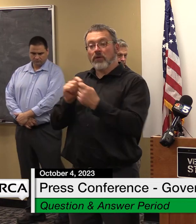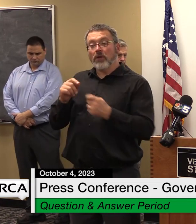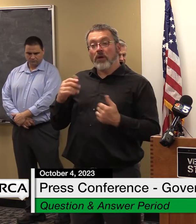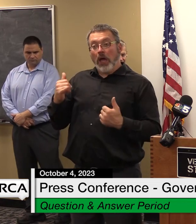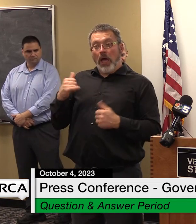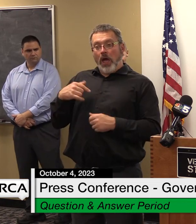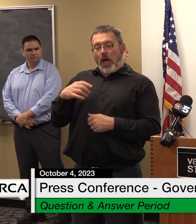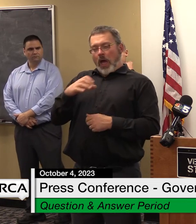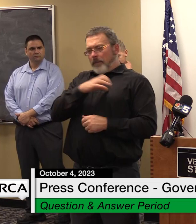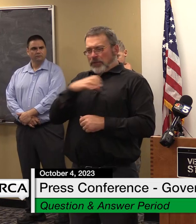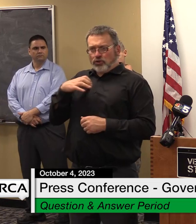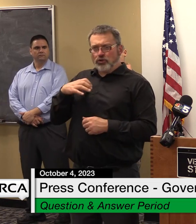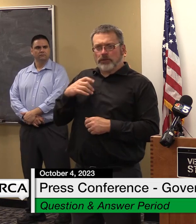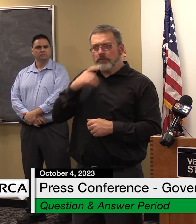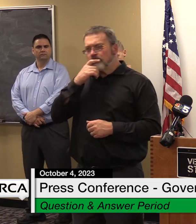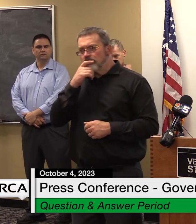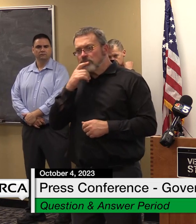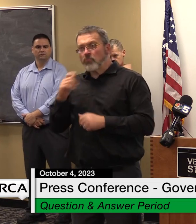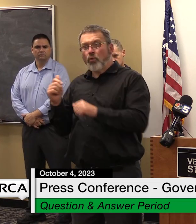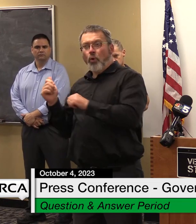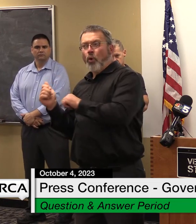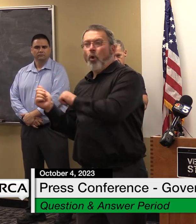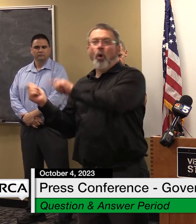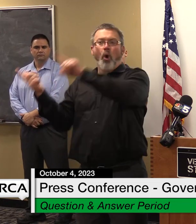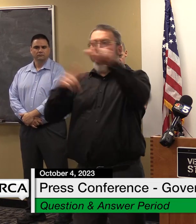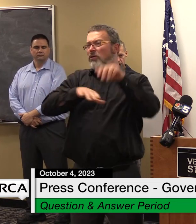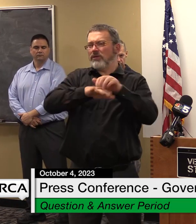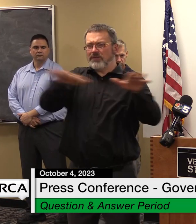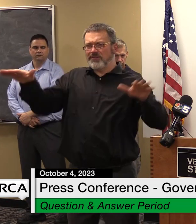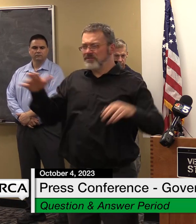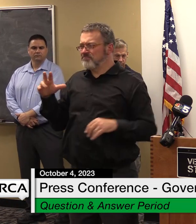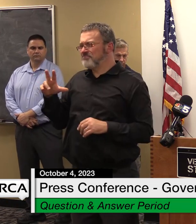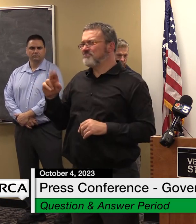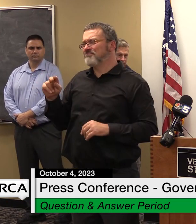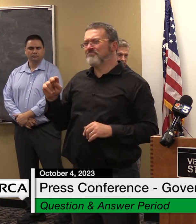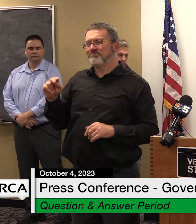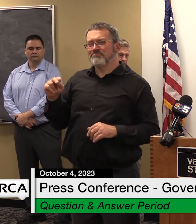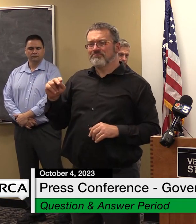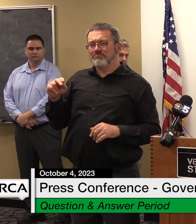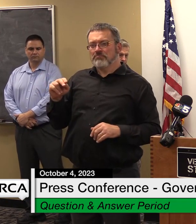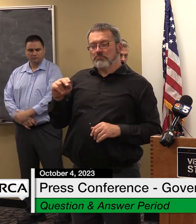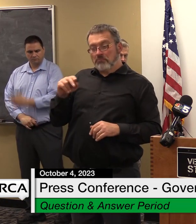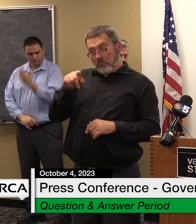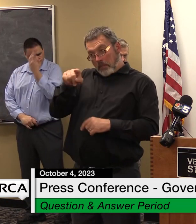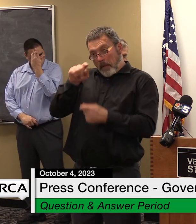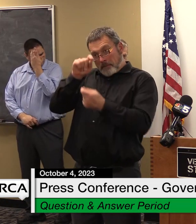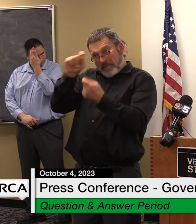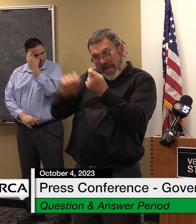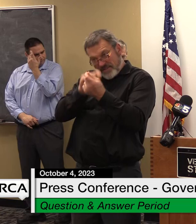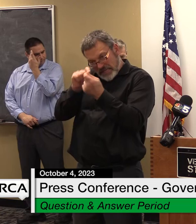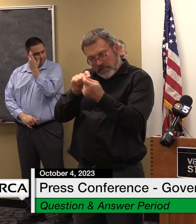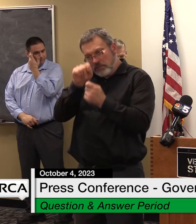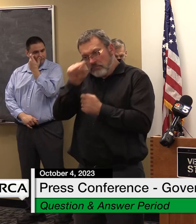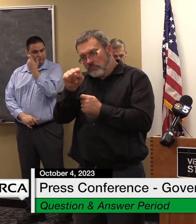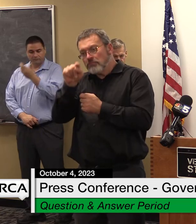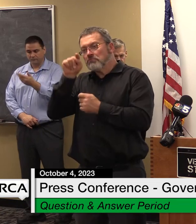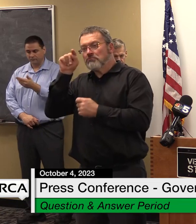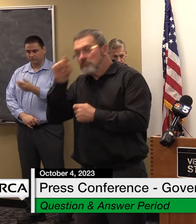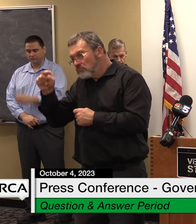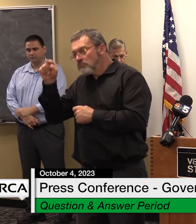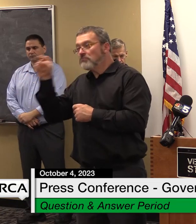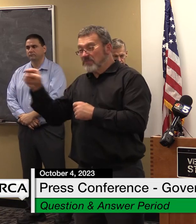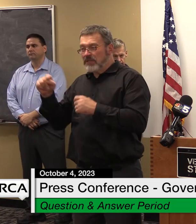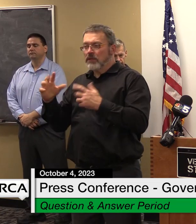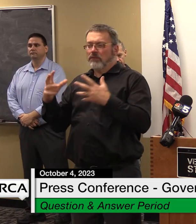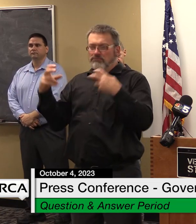it holistically across the system, but certainly any company that's running into that return to work date, we'd love to